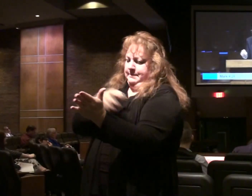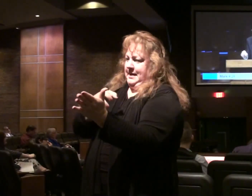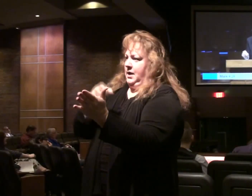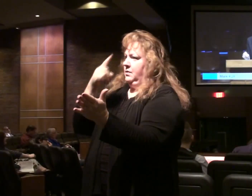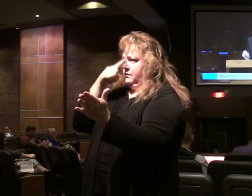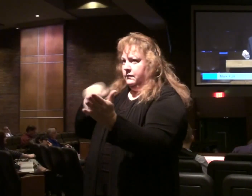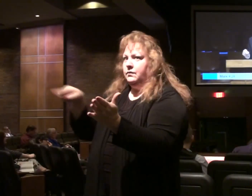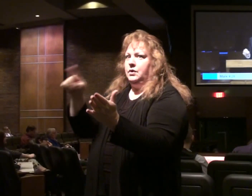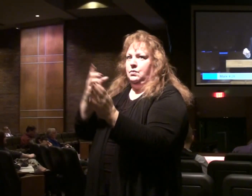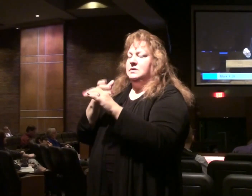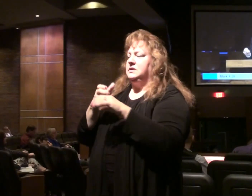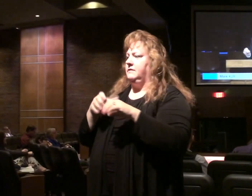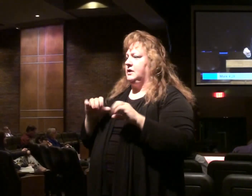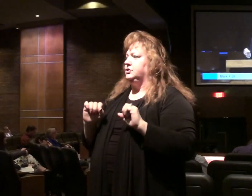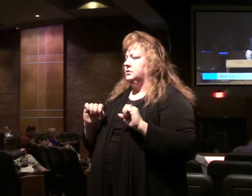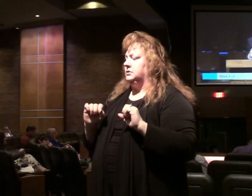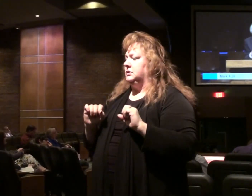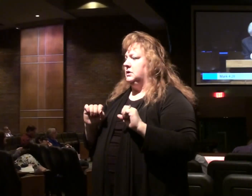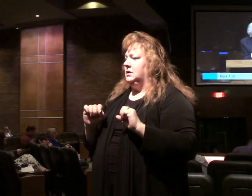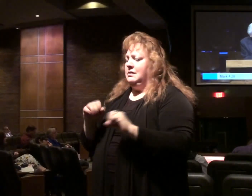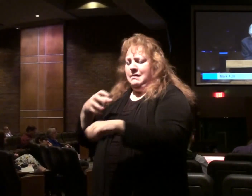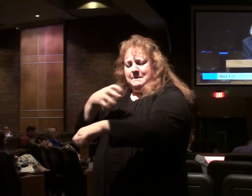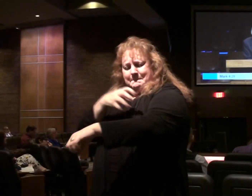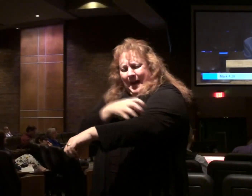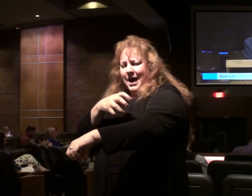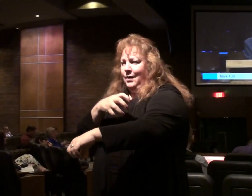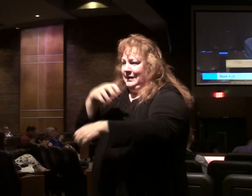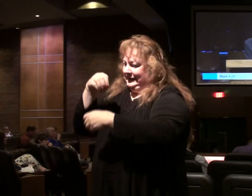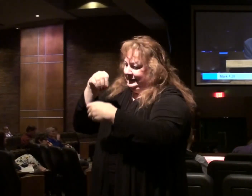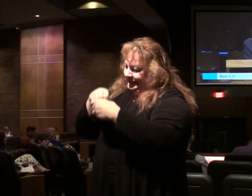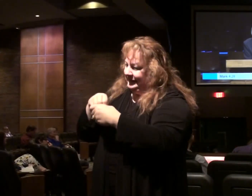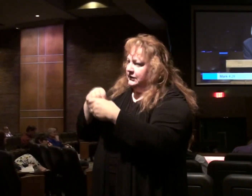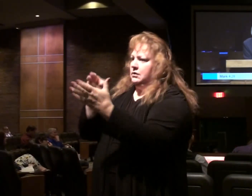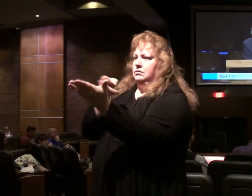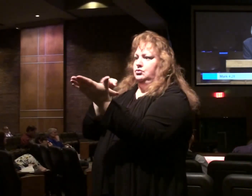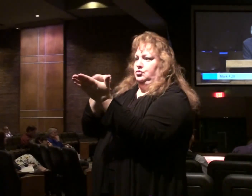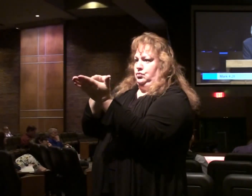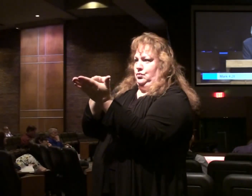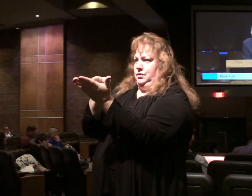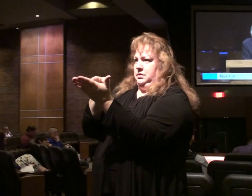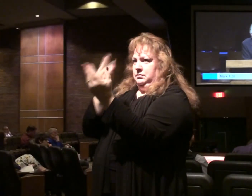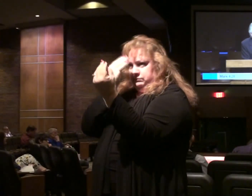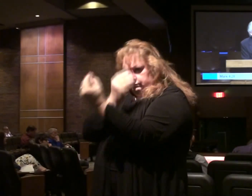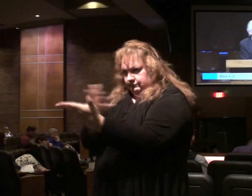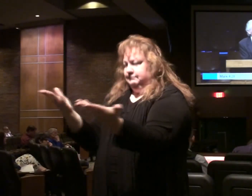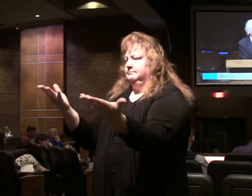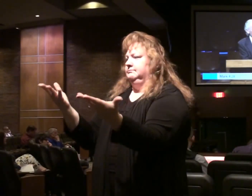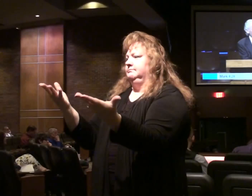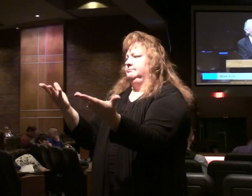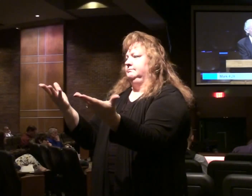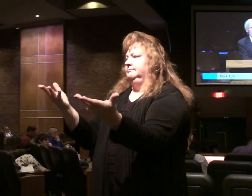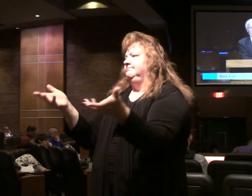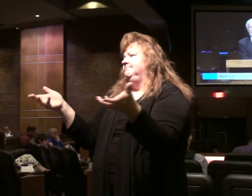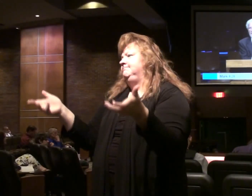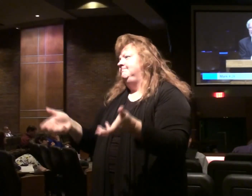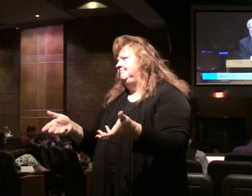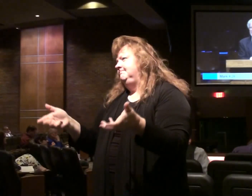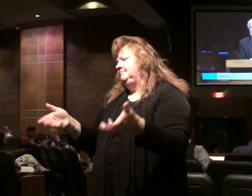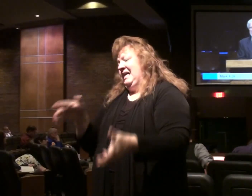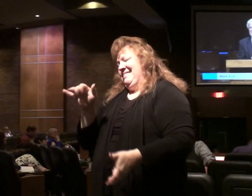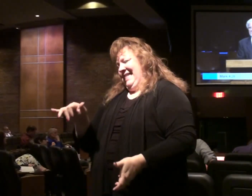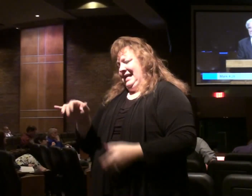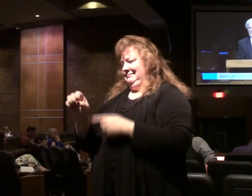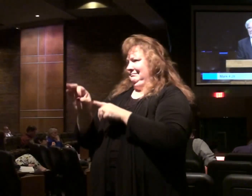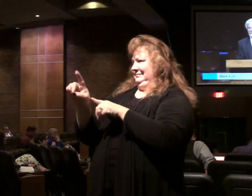for salvation. The power is in the truth that is presented. That's the seed.